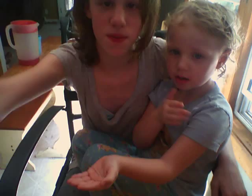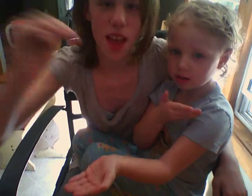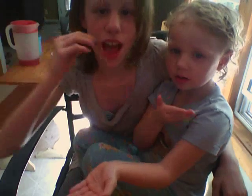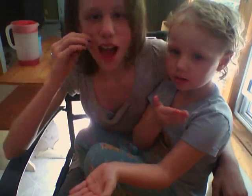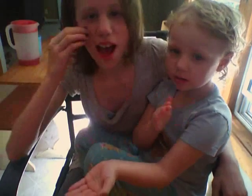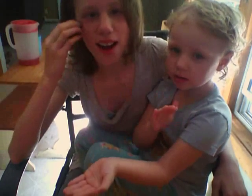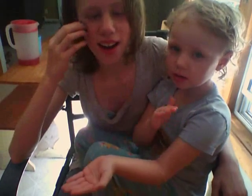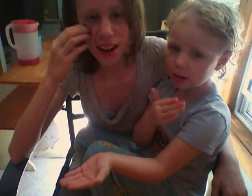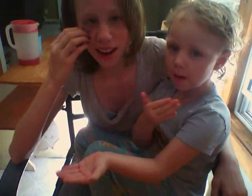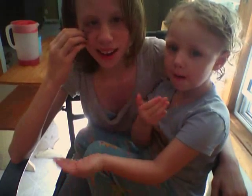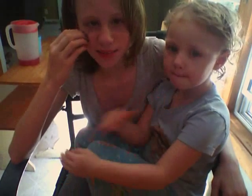Um